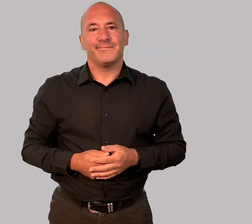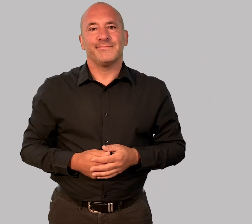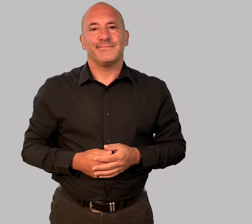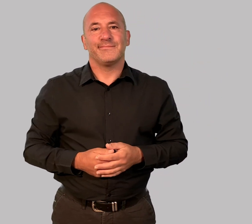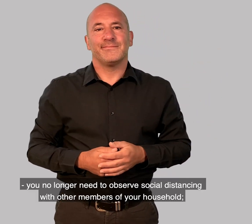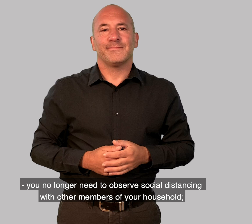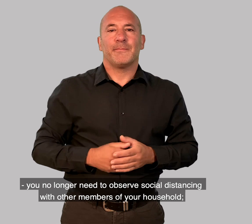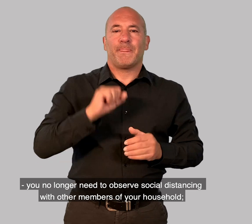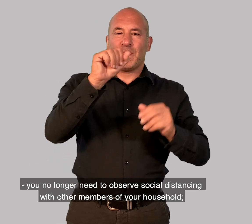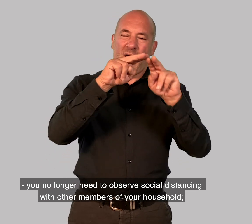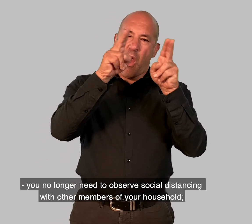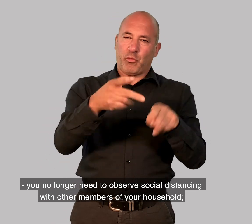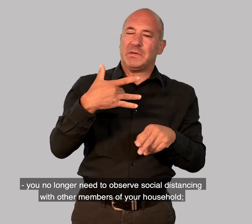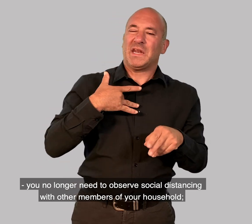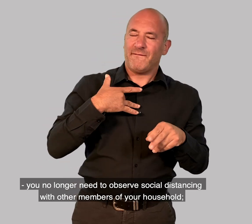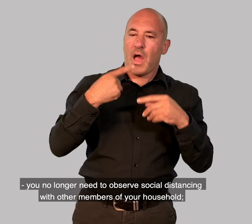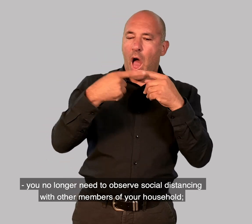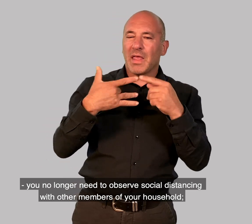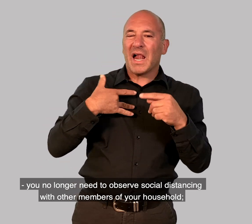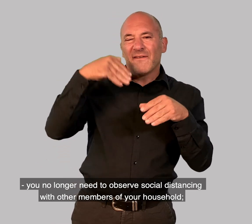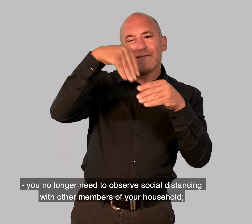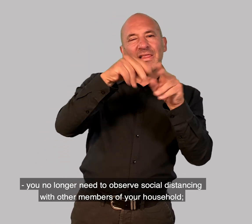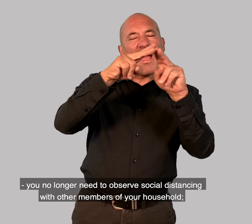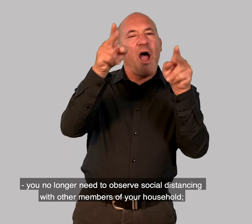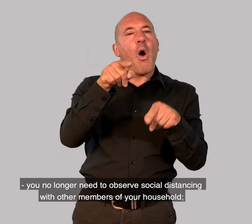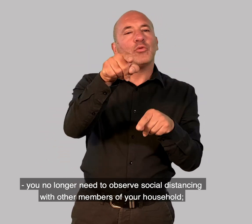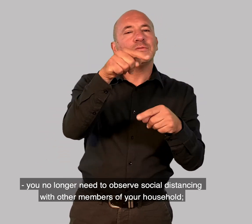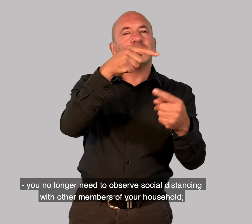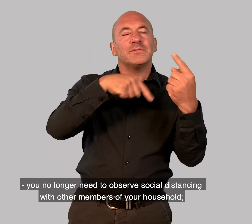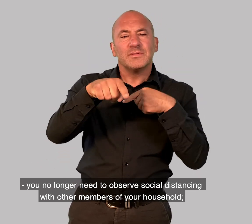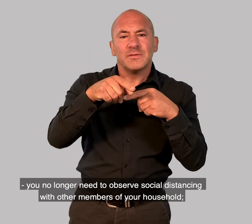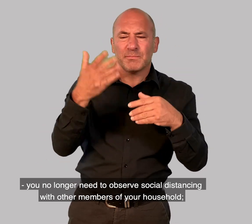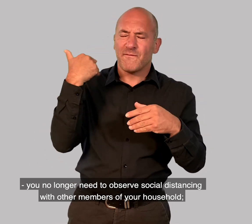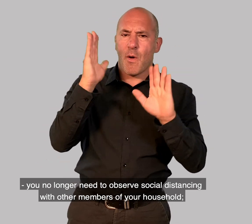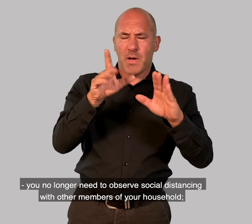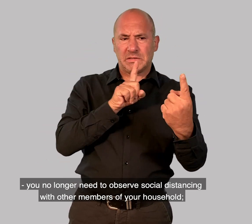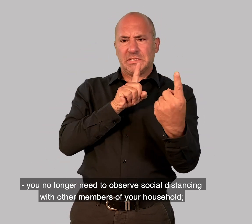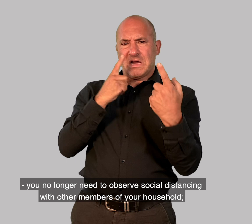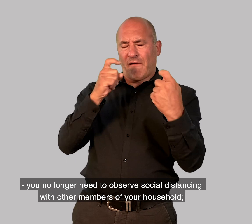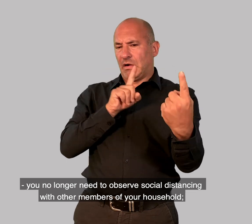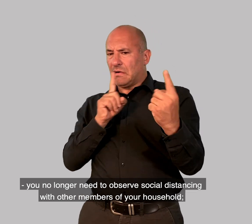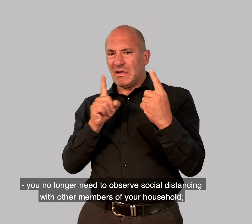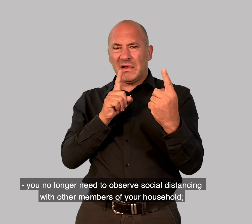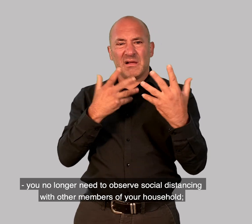You no longer need to observe social distancing with other members of your household.